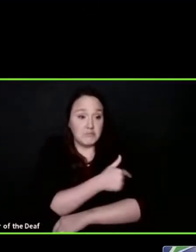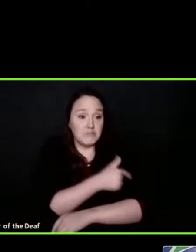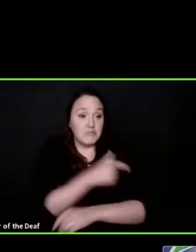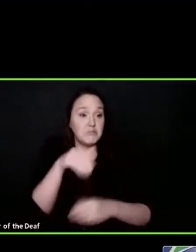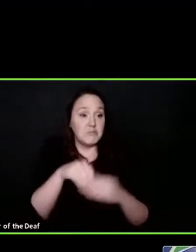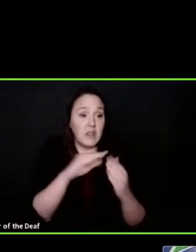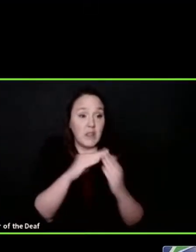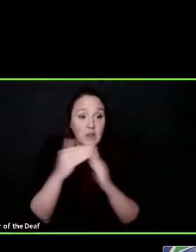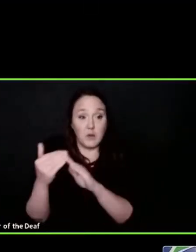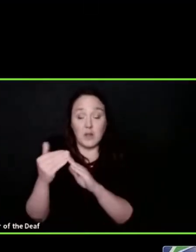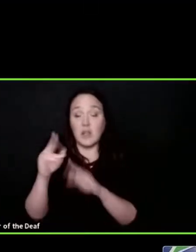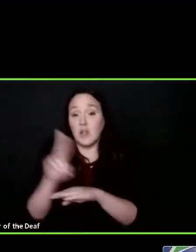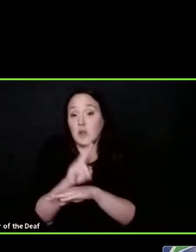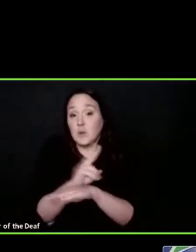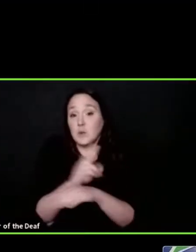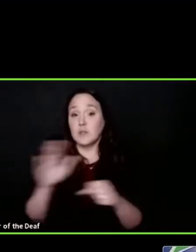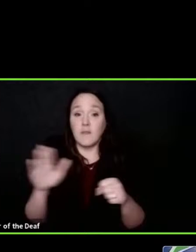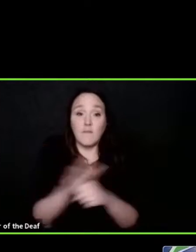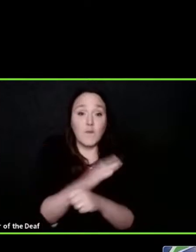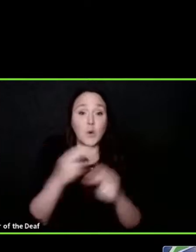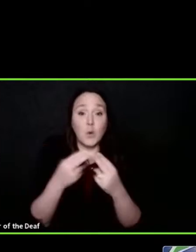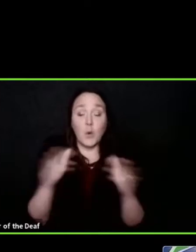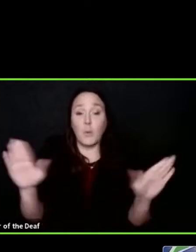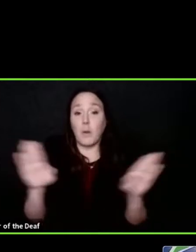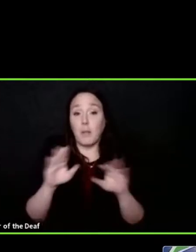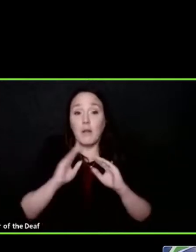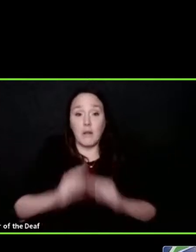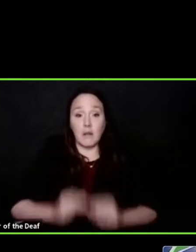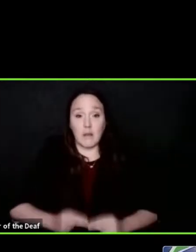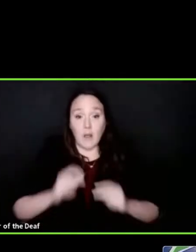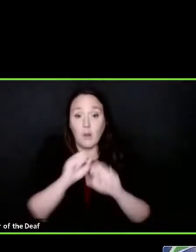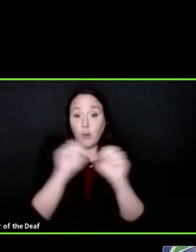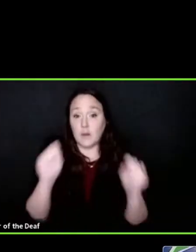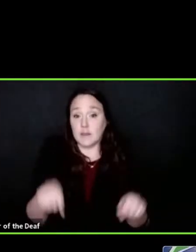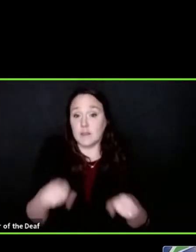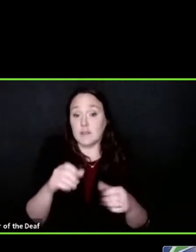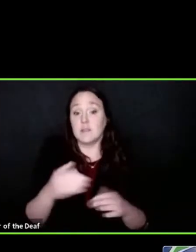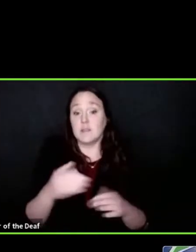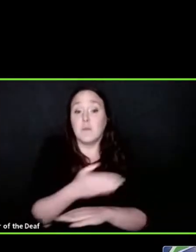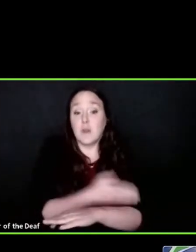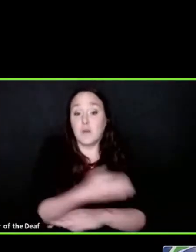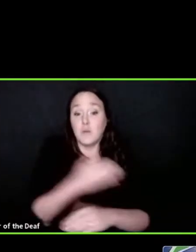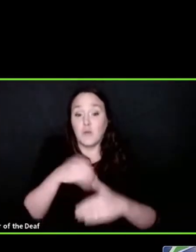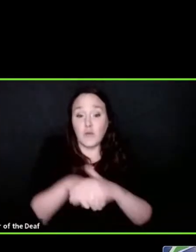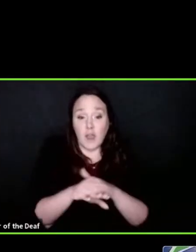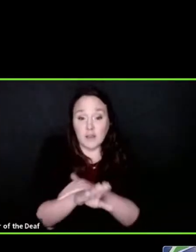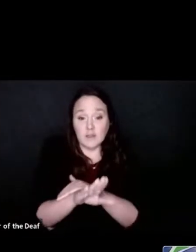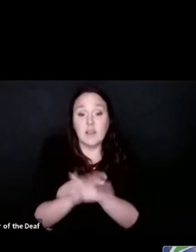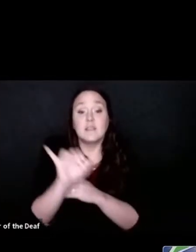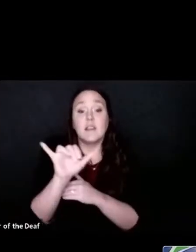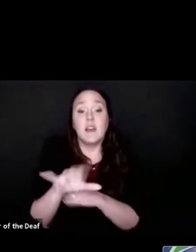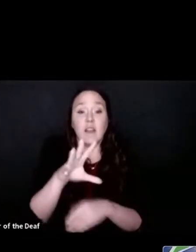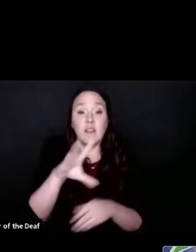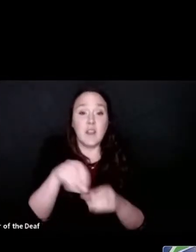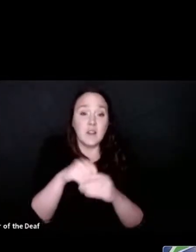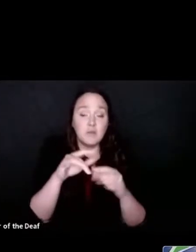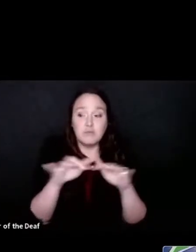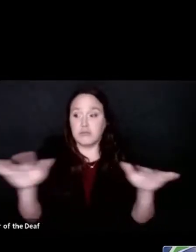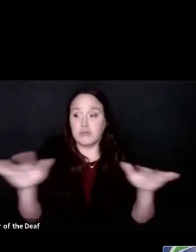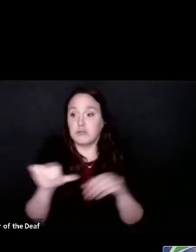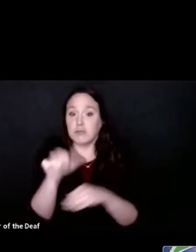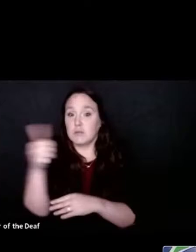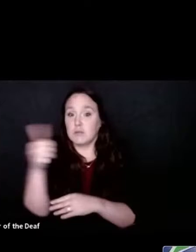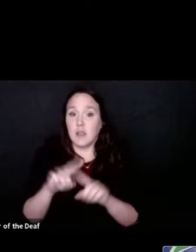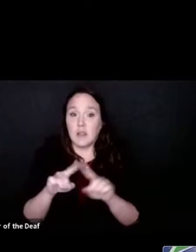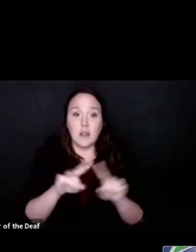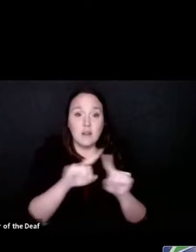full public health system will provide the best possible access. This includes the myriad of other medical providers in our community that I just mentioned that we've been working